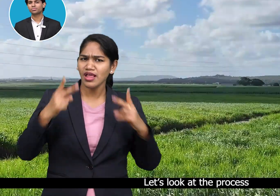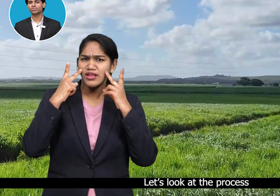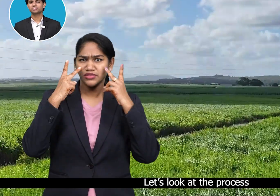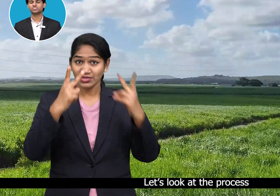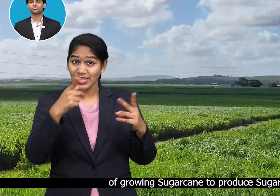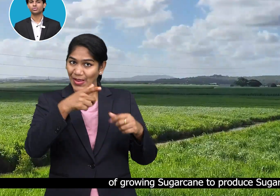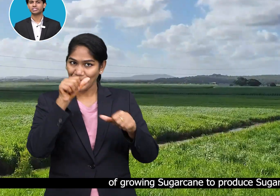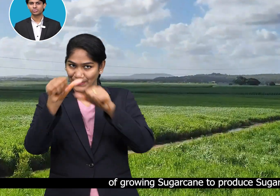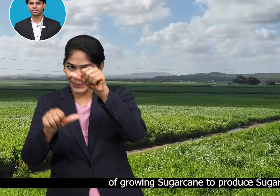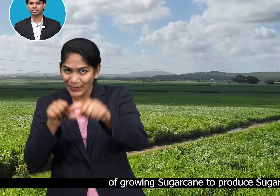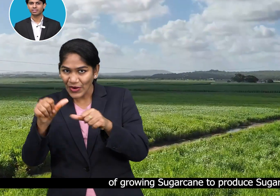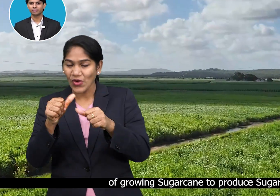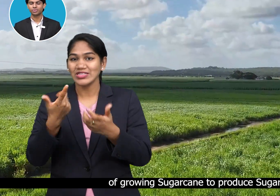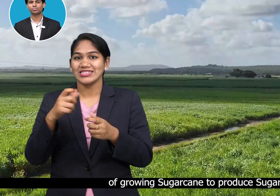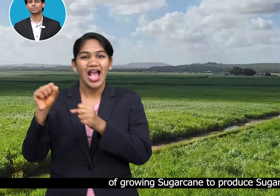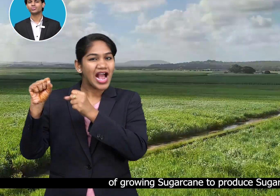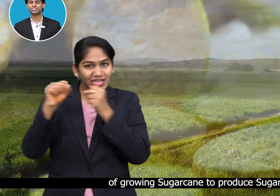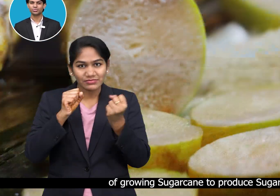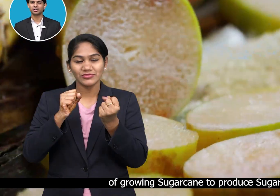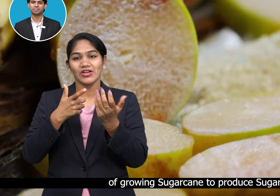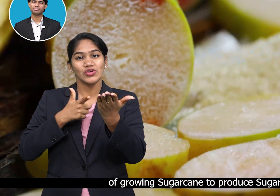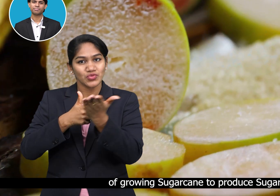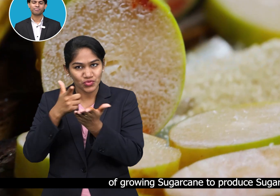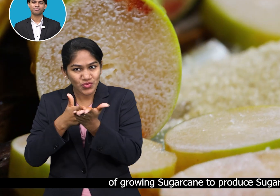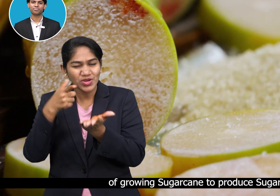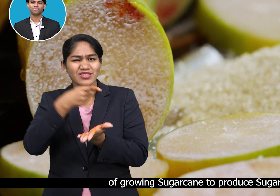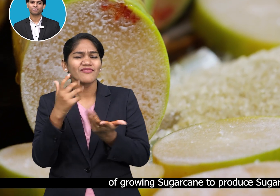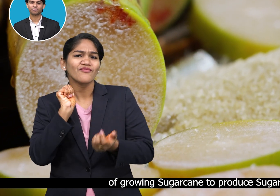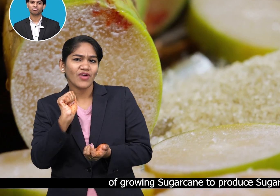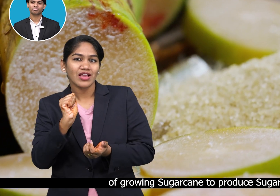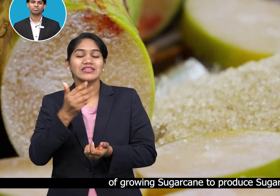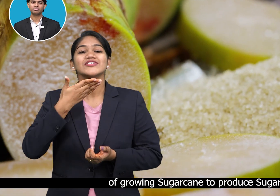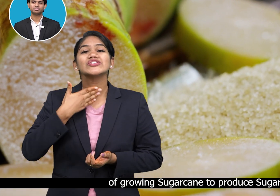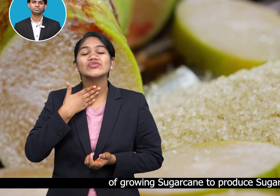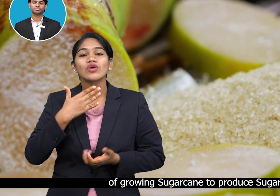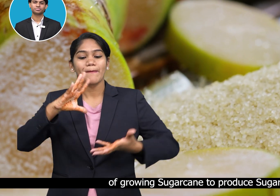Let's look at the process of growing sugarcane to produce sugar.